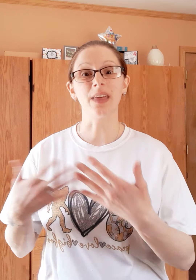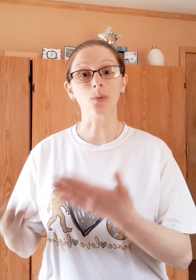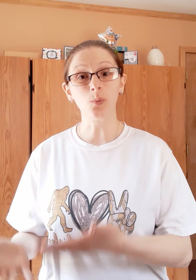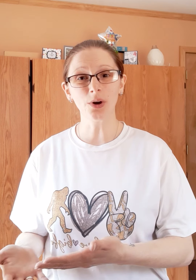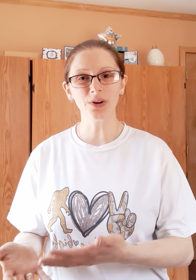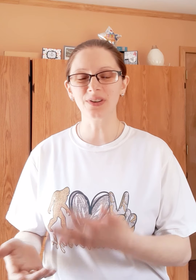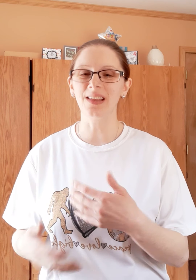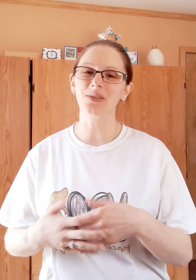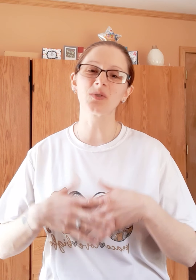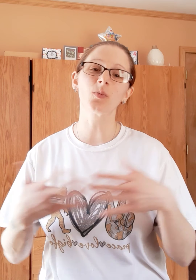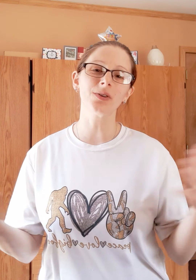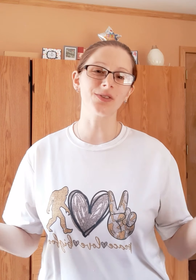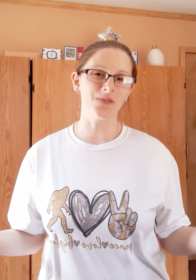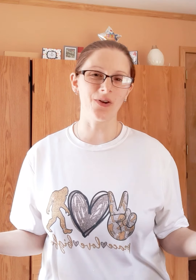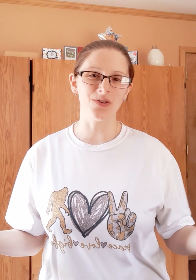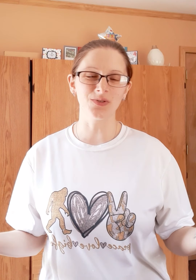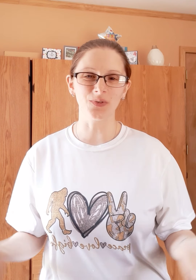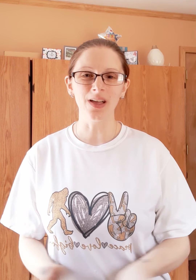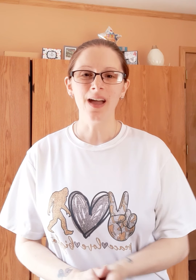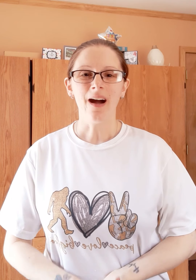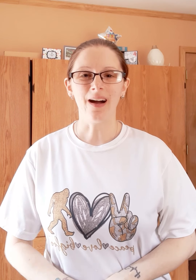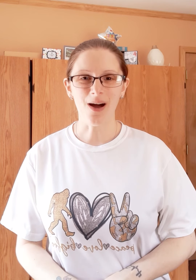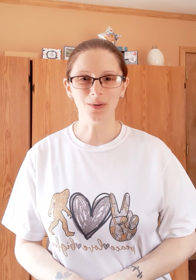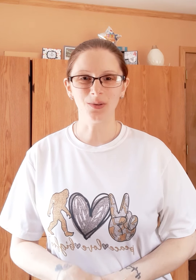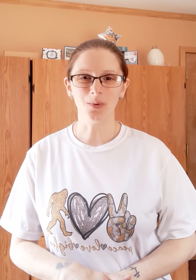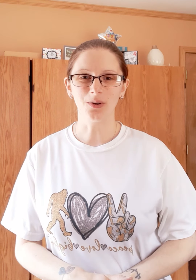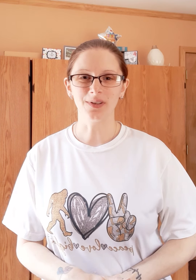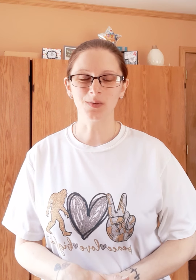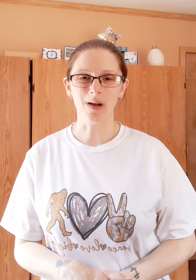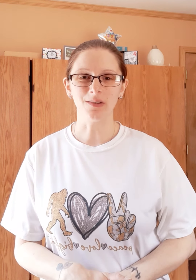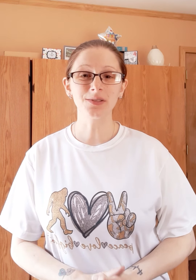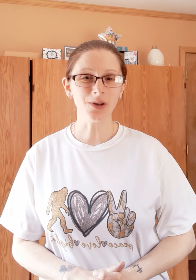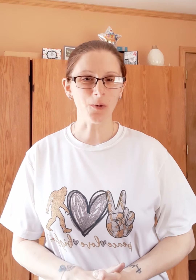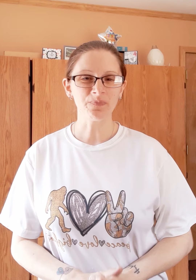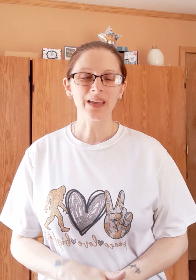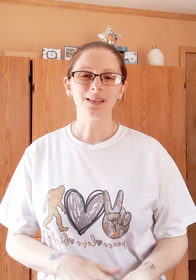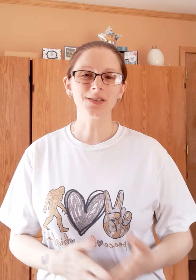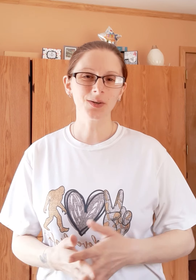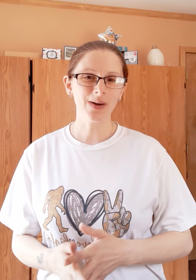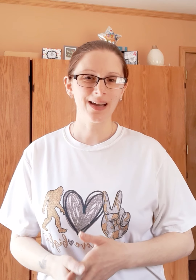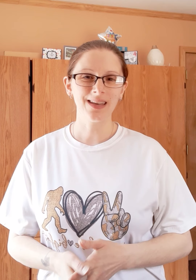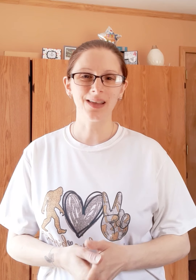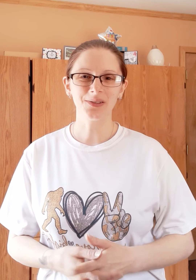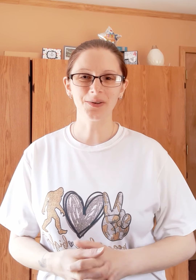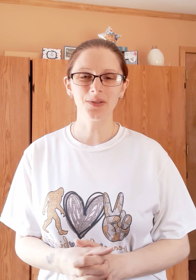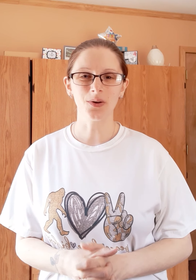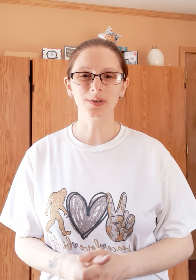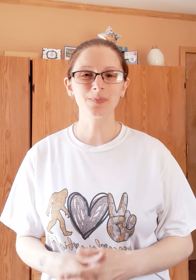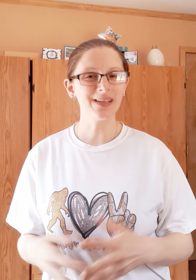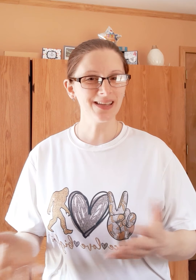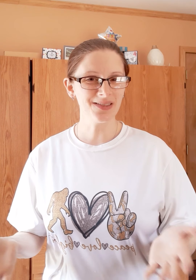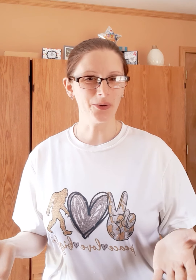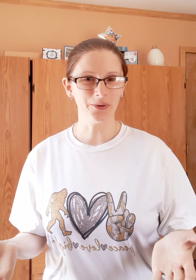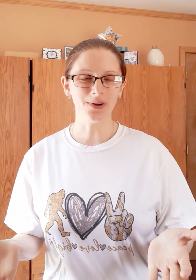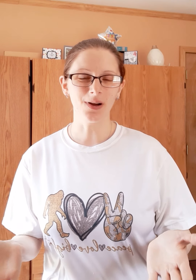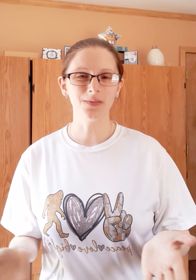that word, and those words are very useful out in the world as well. So let's go ahead and learn those, but in the order of the